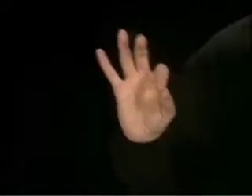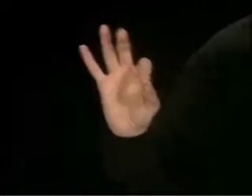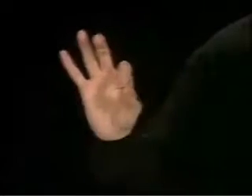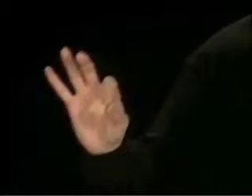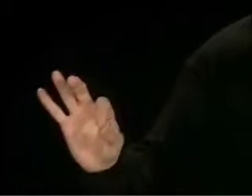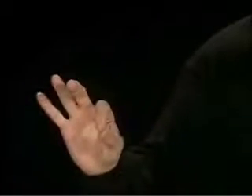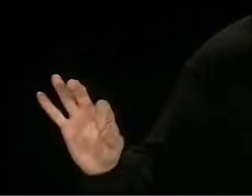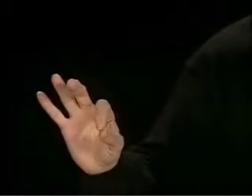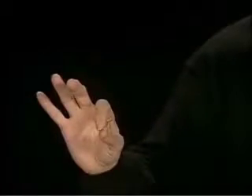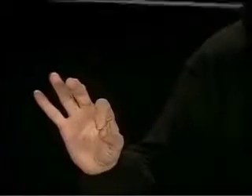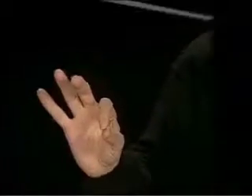99,